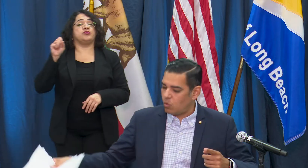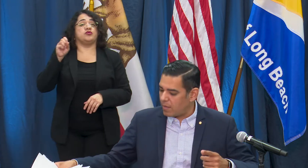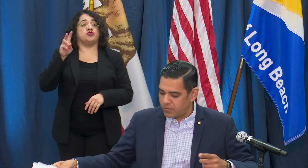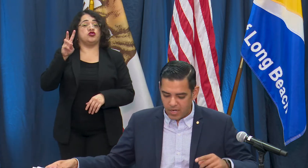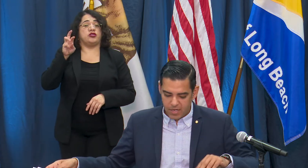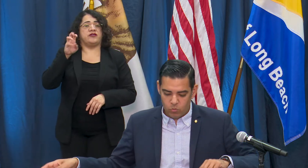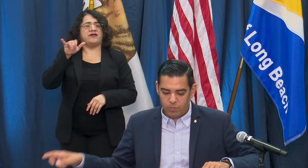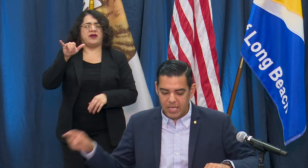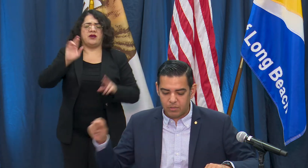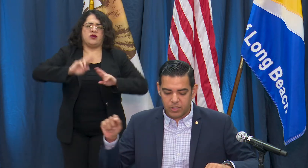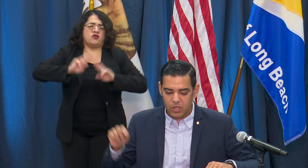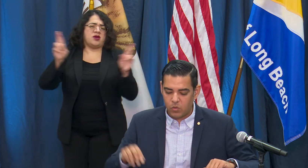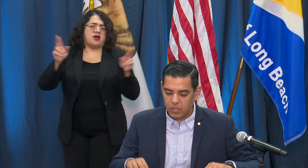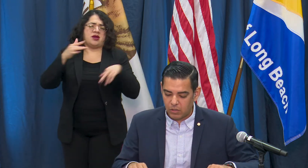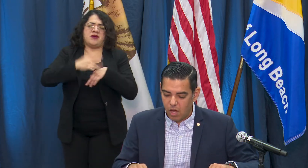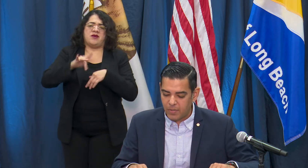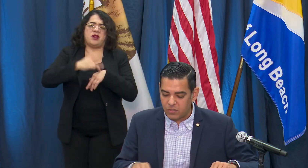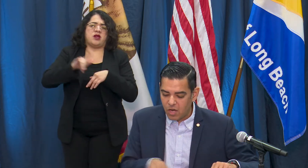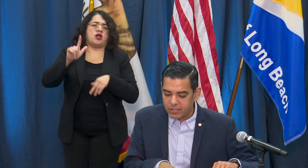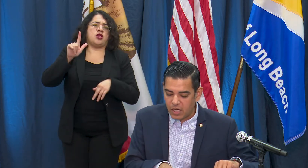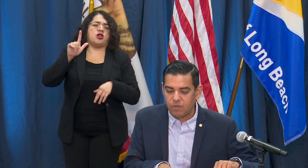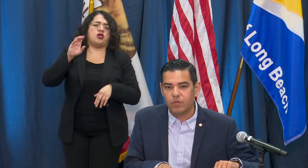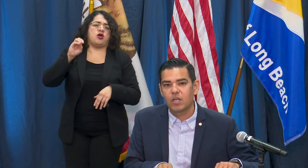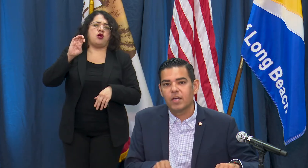course, on our website, and we'll be able to go to